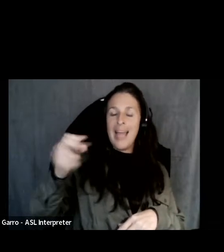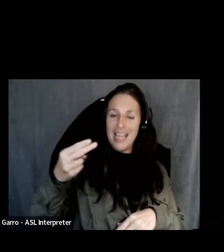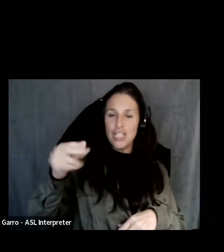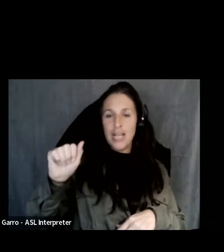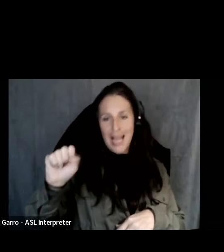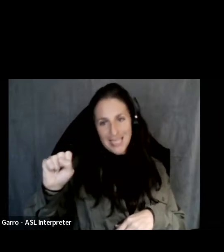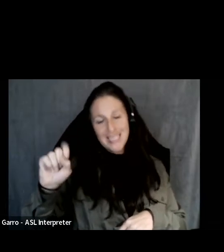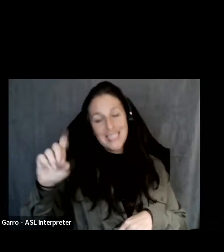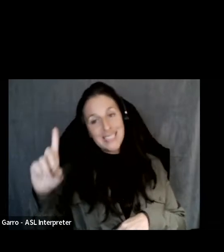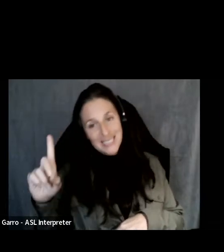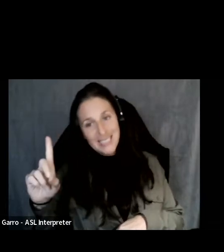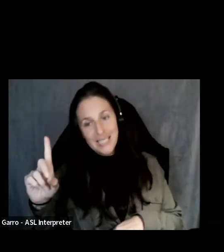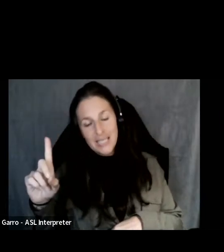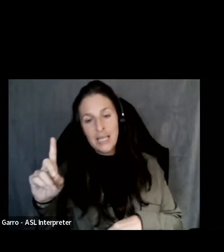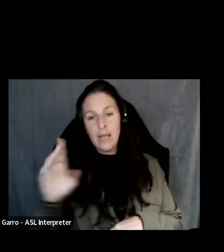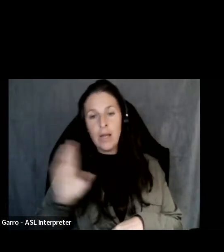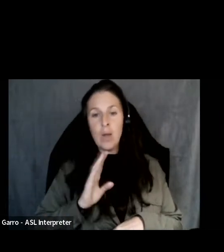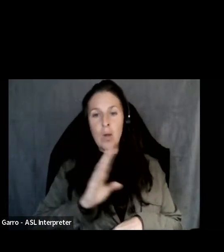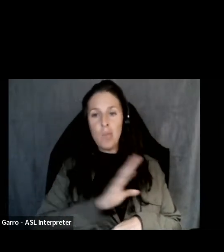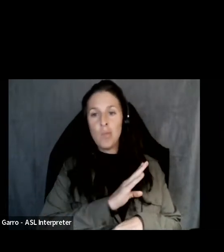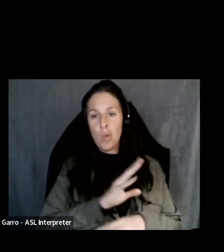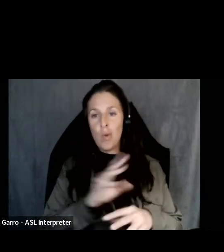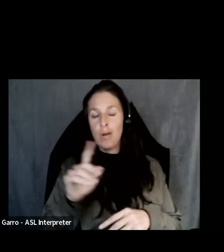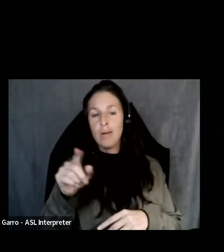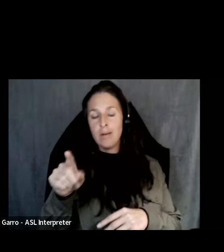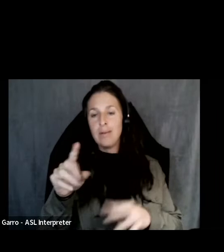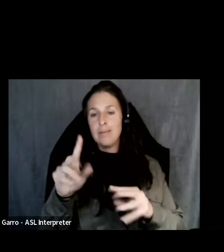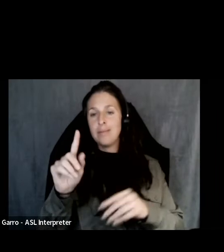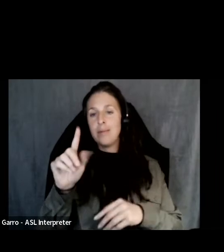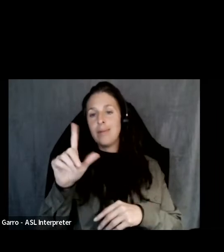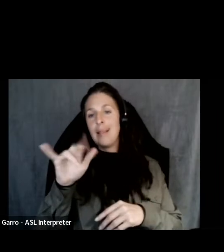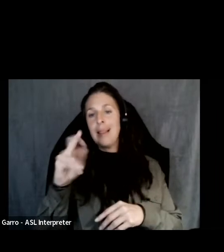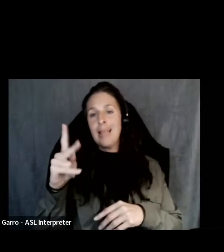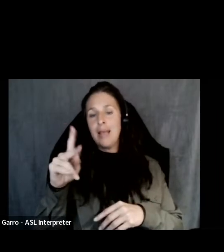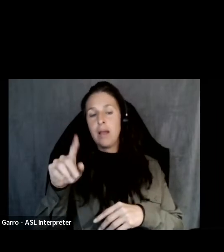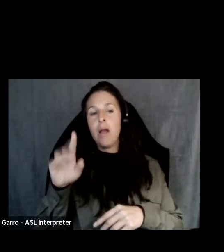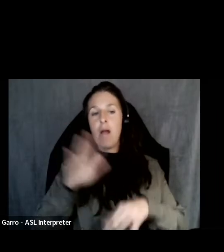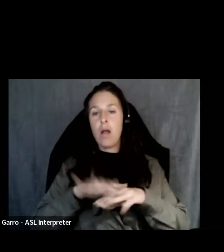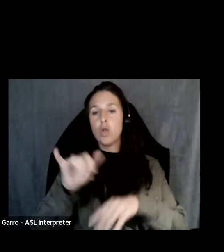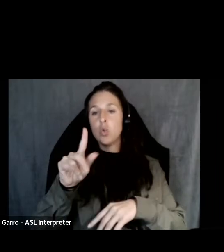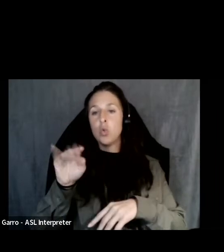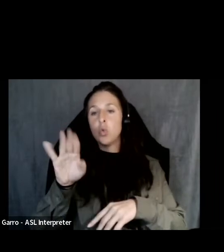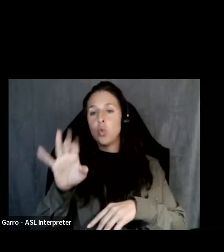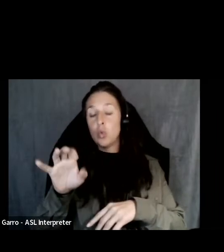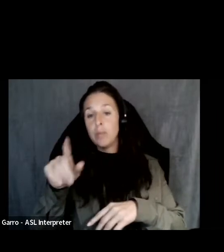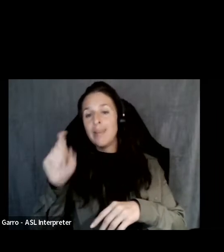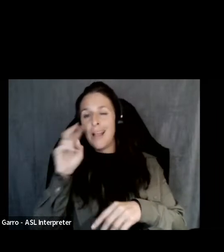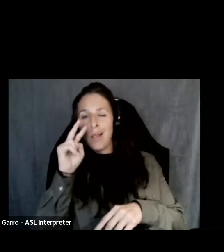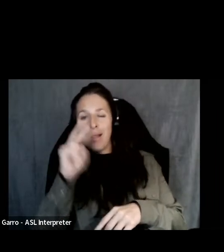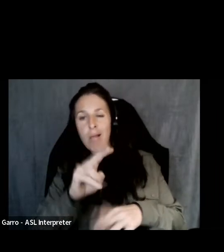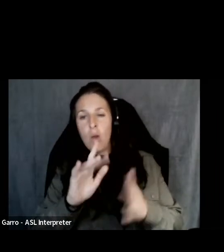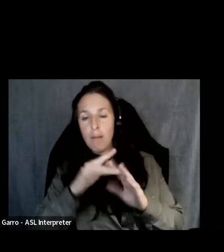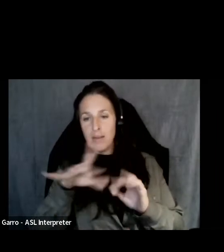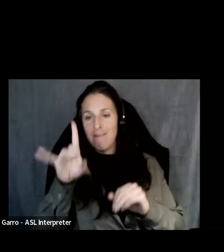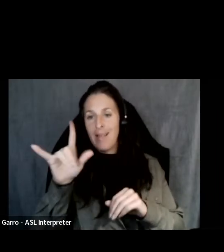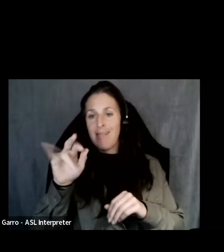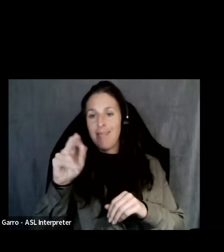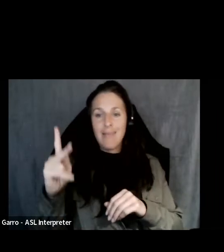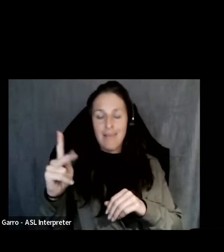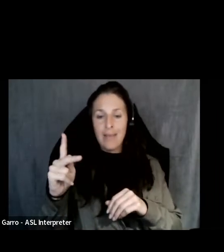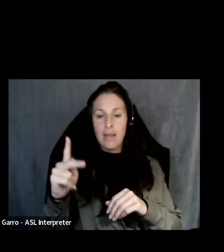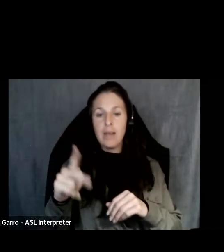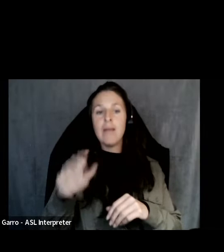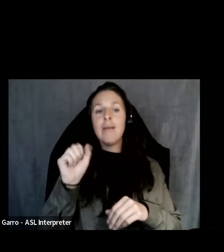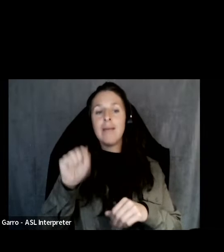YouTube channel. The link to the YouTube channel can be found on our website. Viewers may request additional accommodations